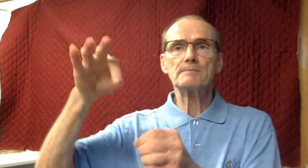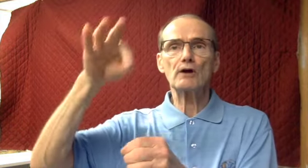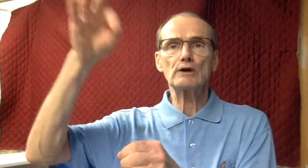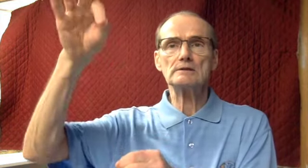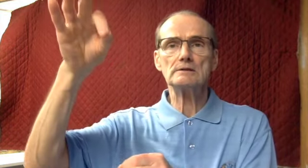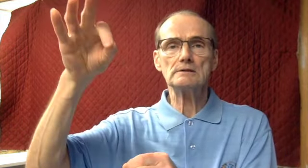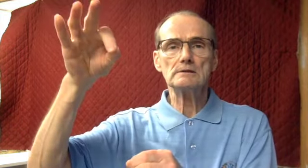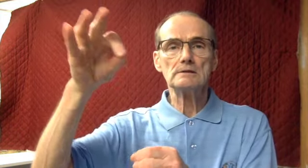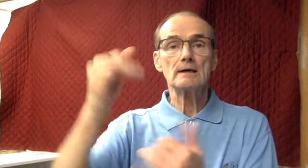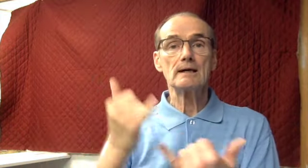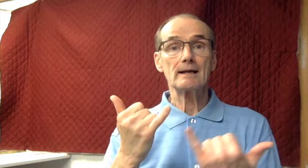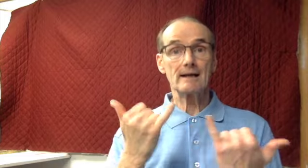Abba,